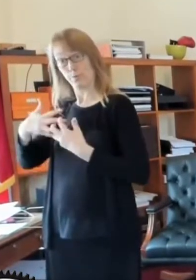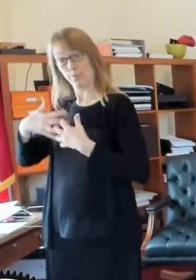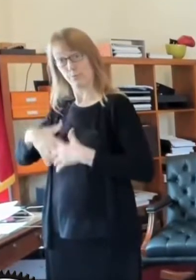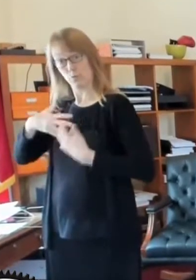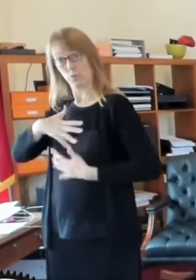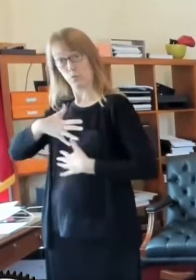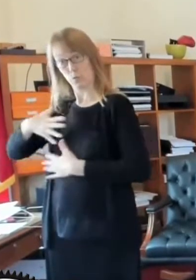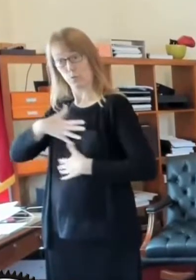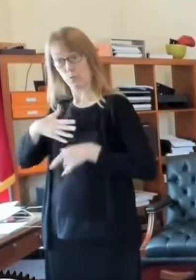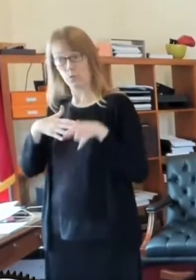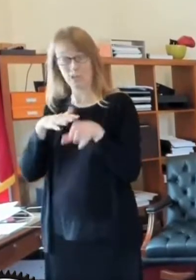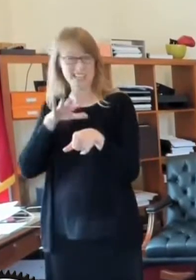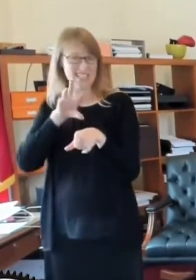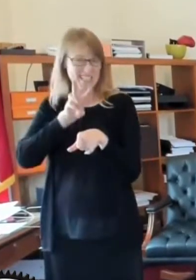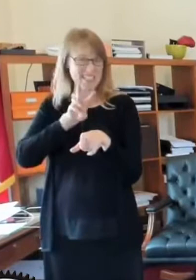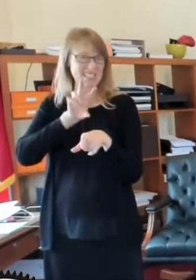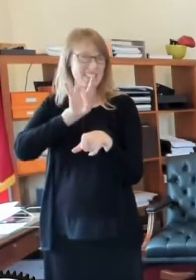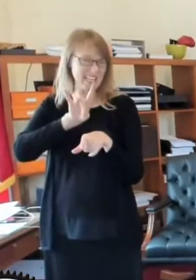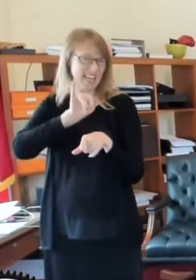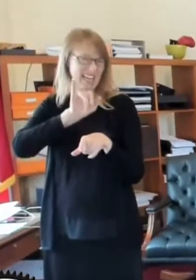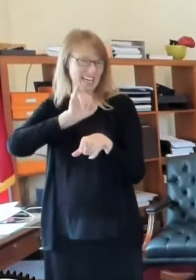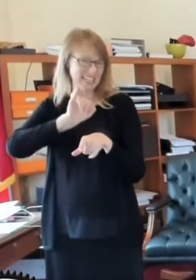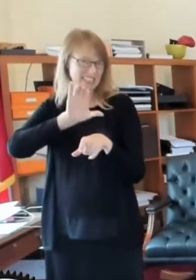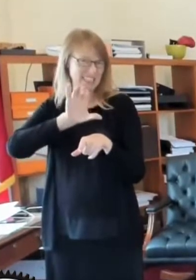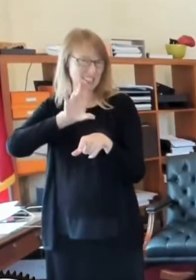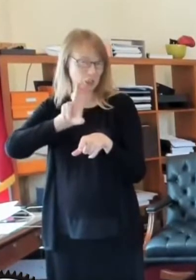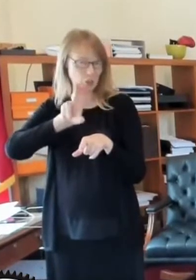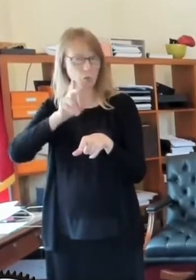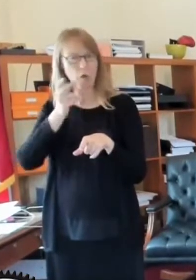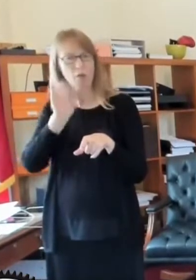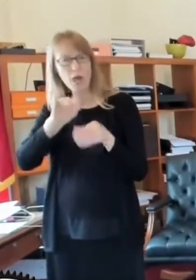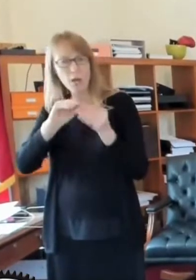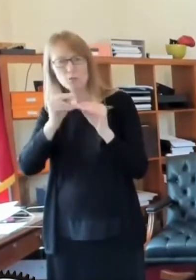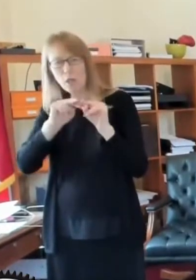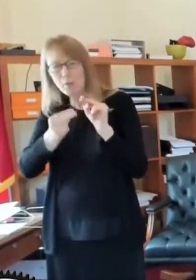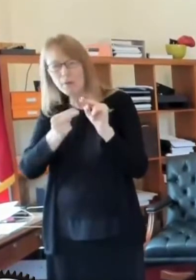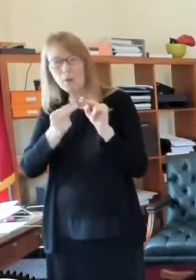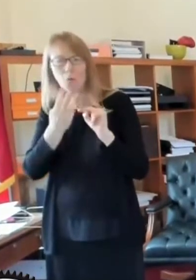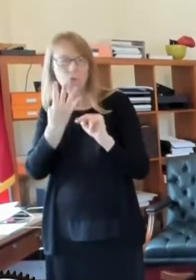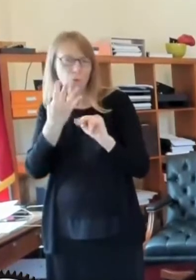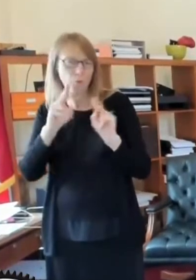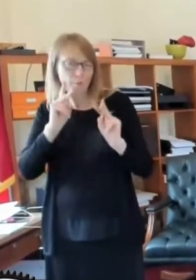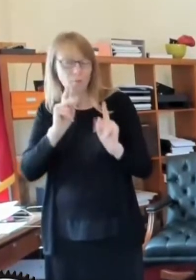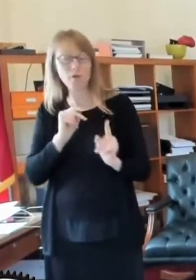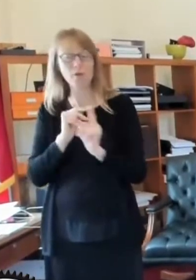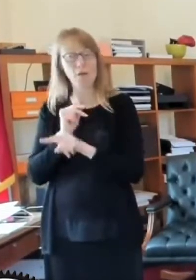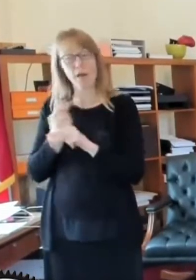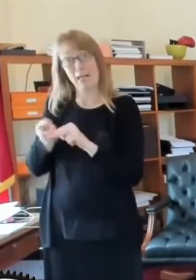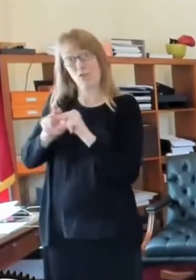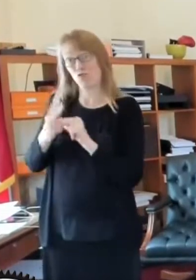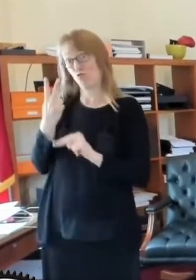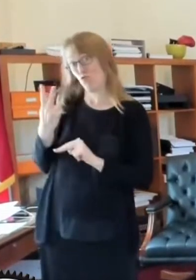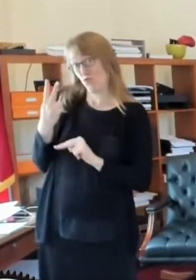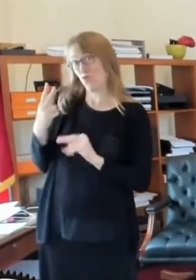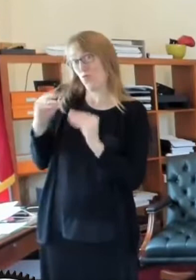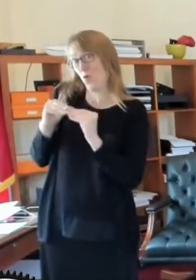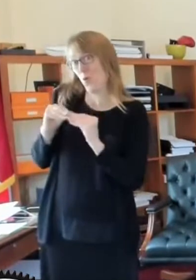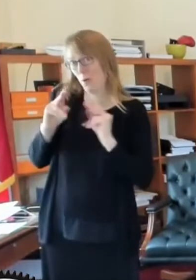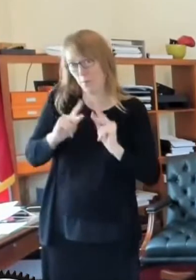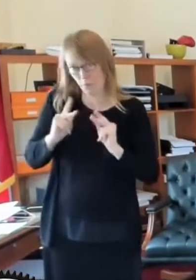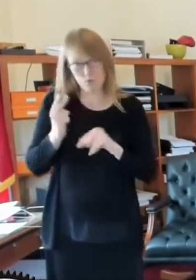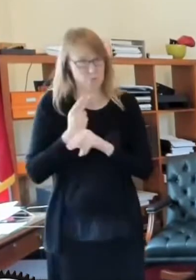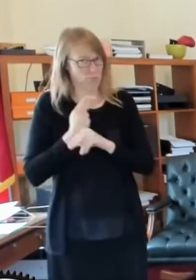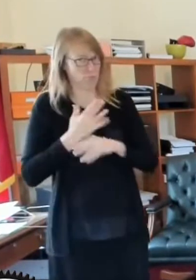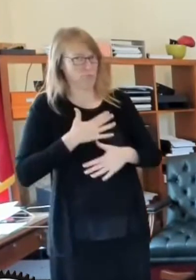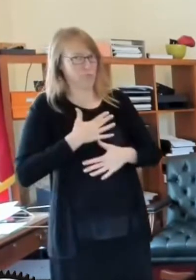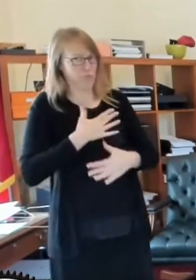68 in the ICU. That's actually down 4 people, and up 2 on ventilators for the